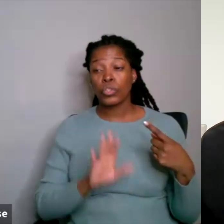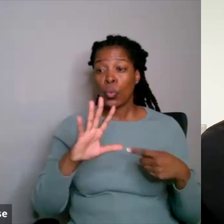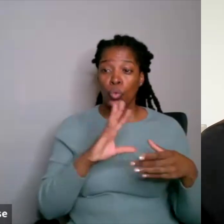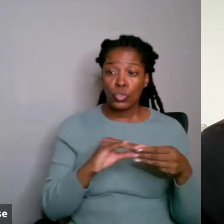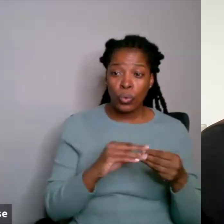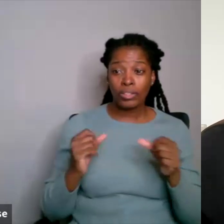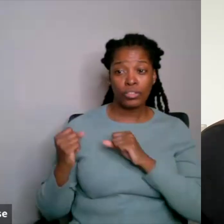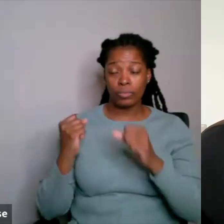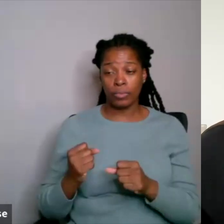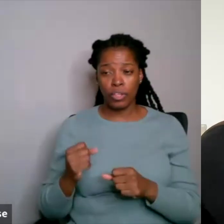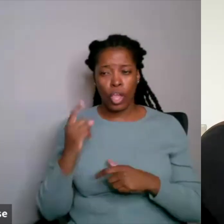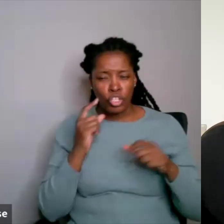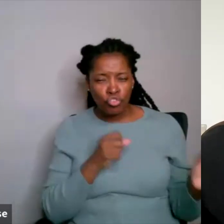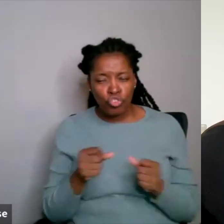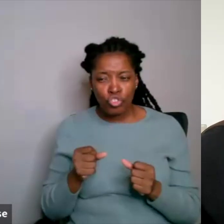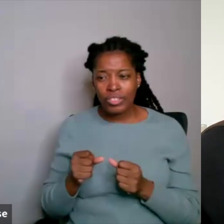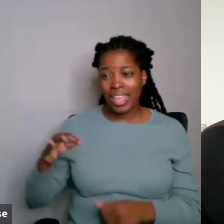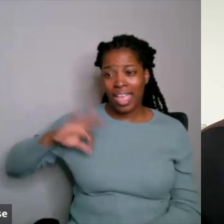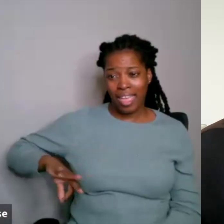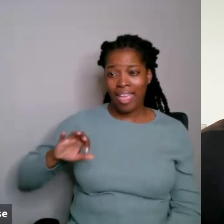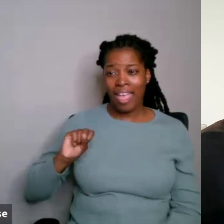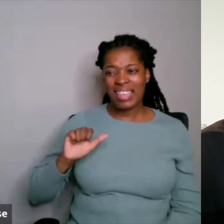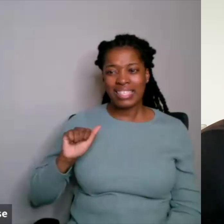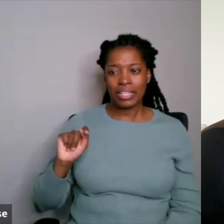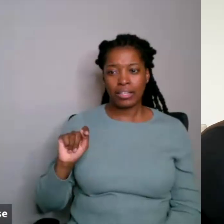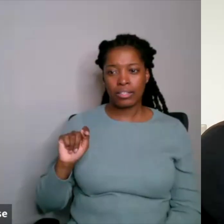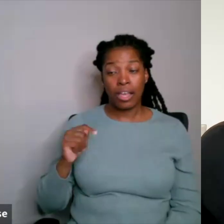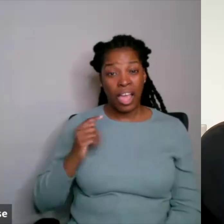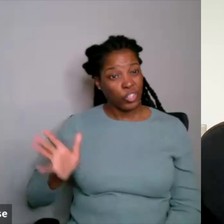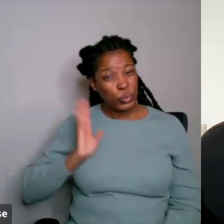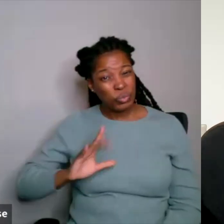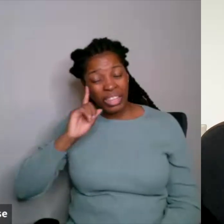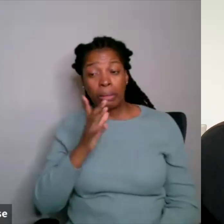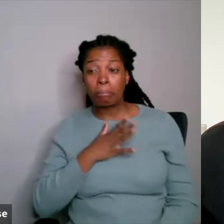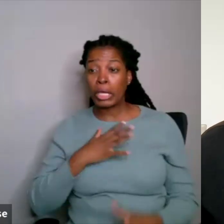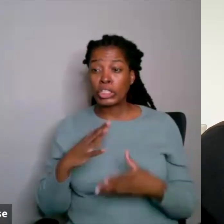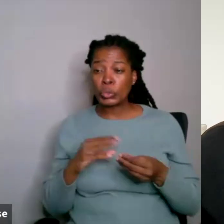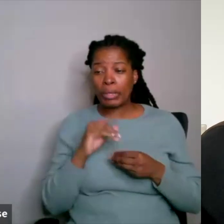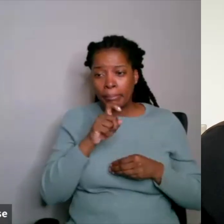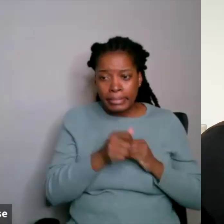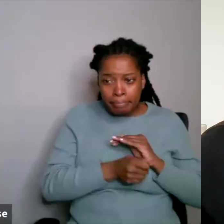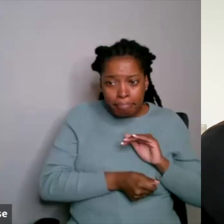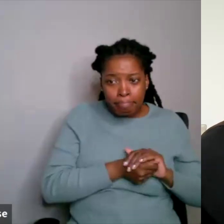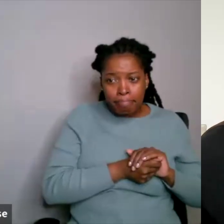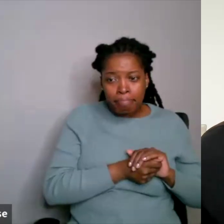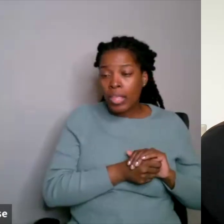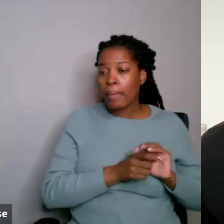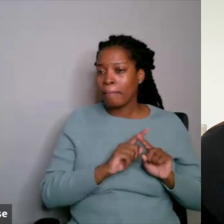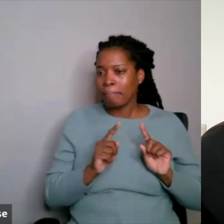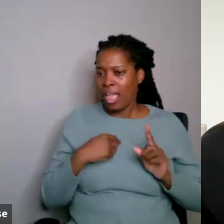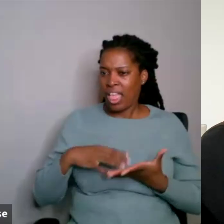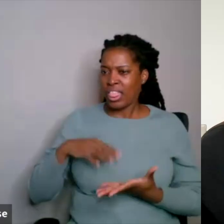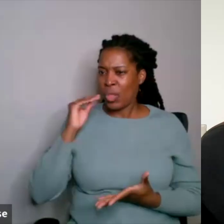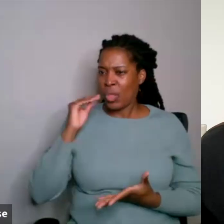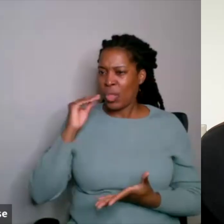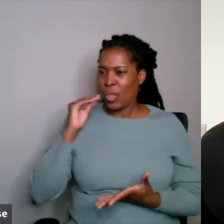strategic assets. I used to think that my story had to be tucked away, but I learned over all these years that